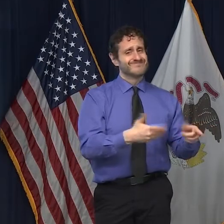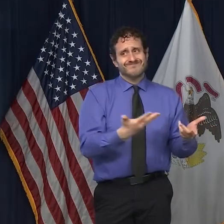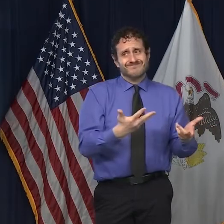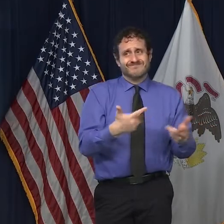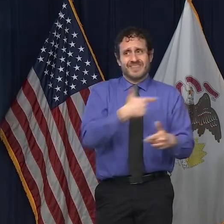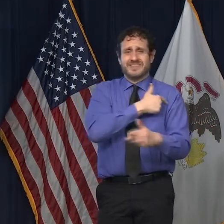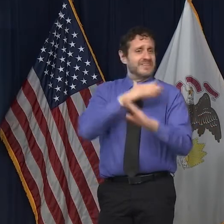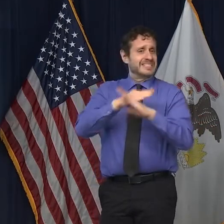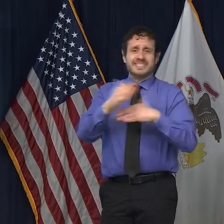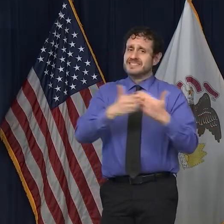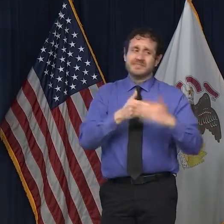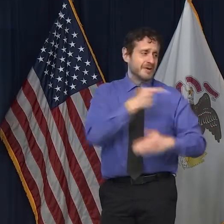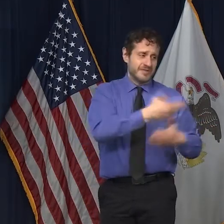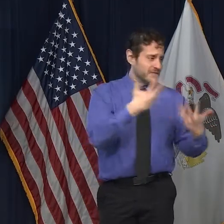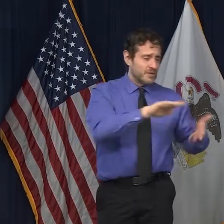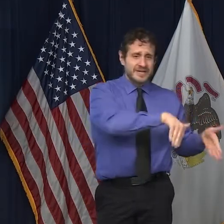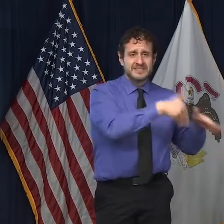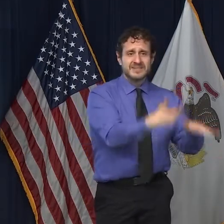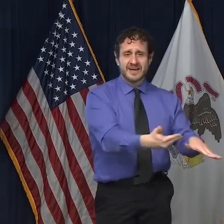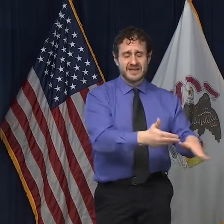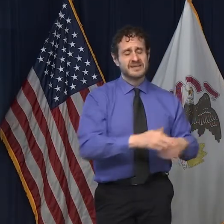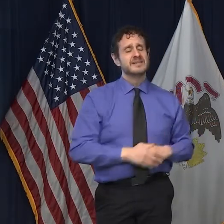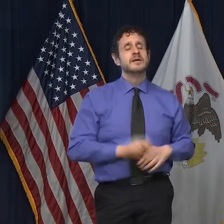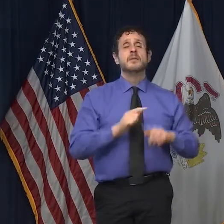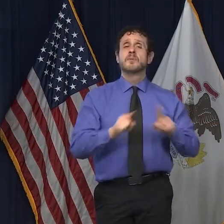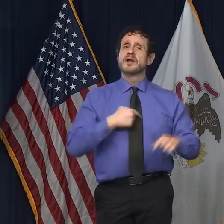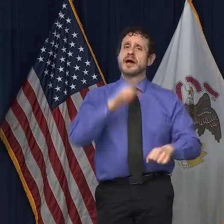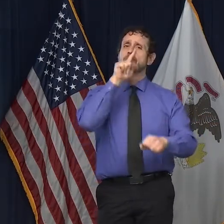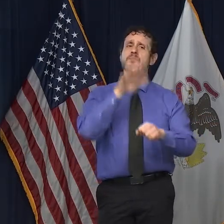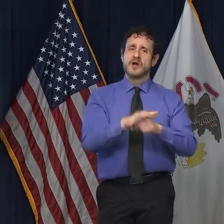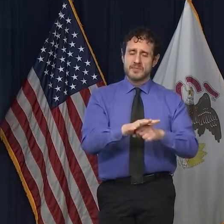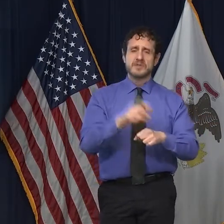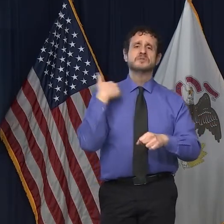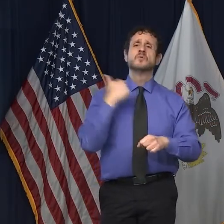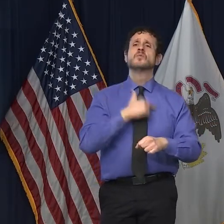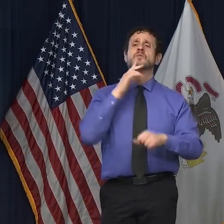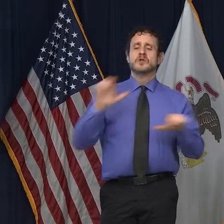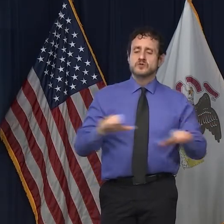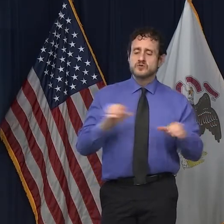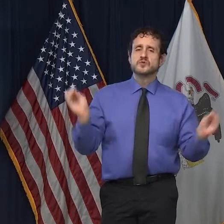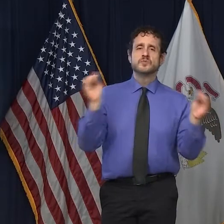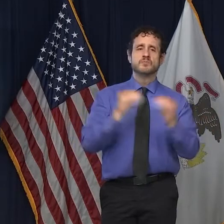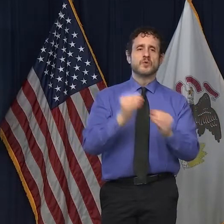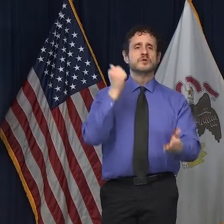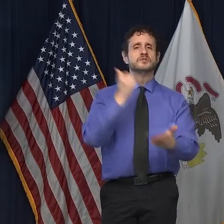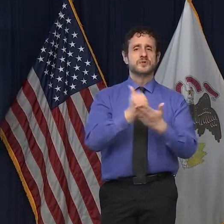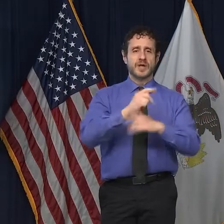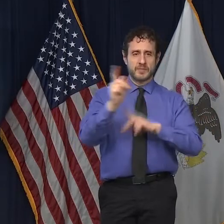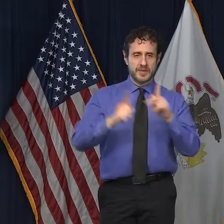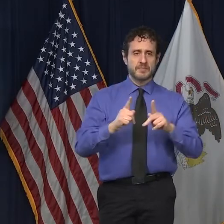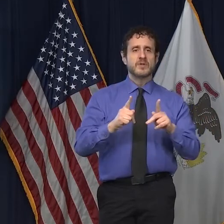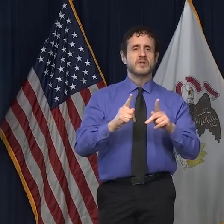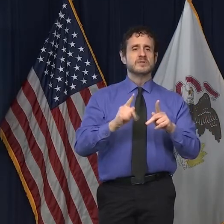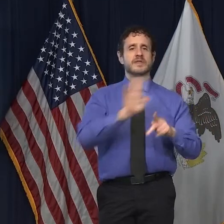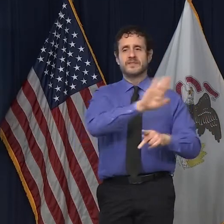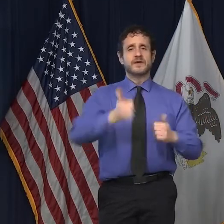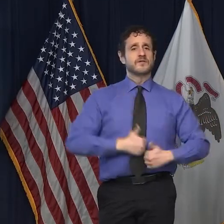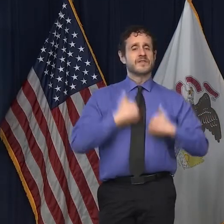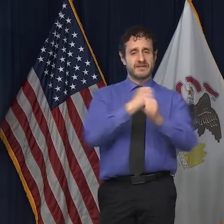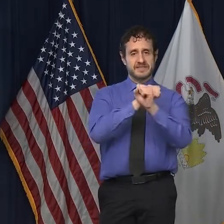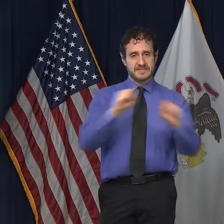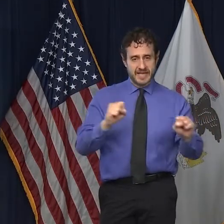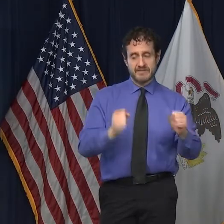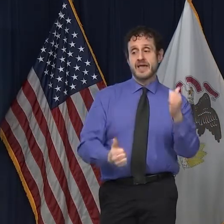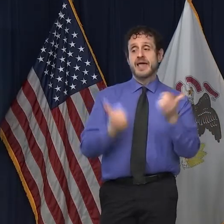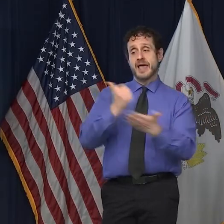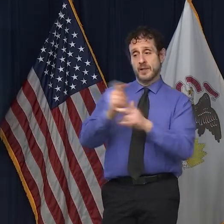And I promise you, I will not stop looking for ways that we can do more to save lives and protect our most vulnerable